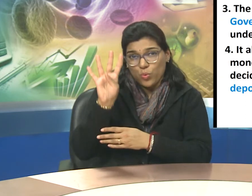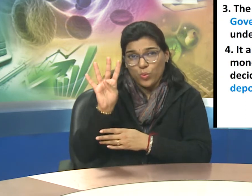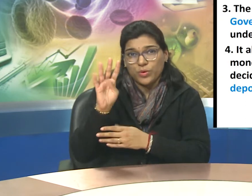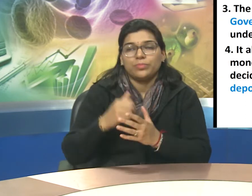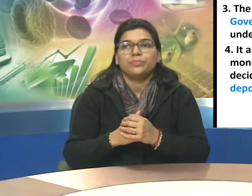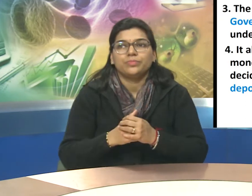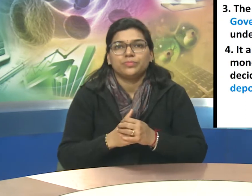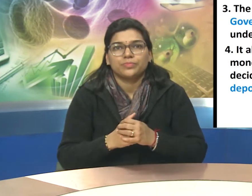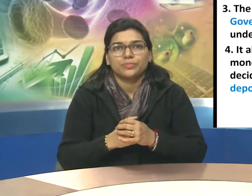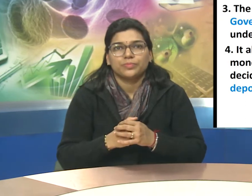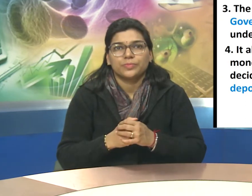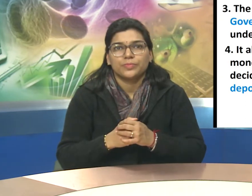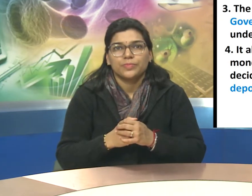under various heads.